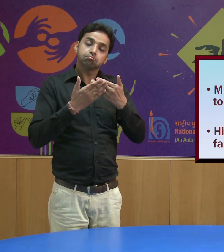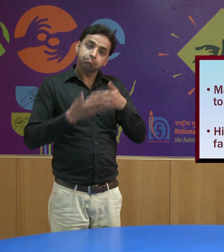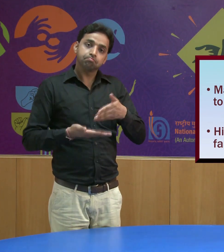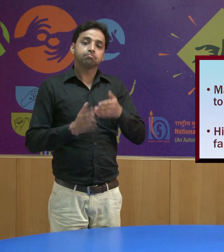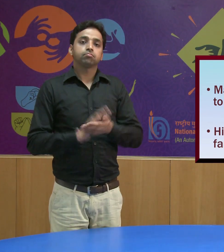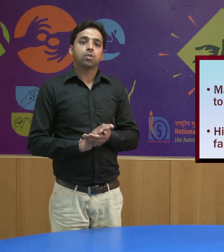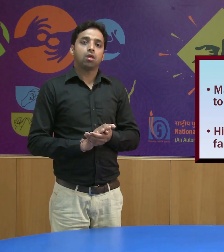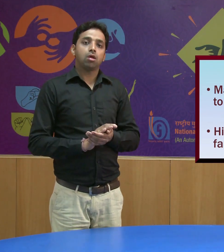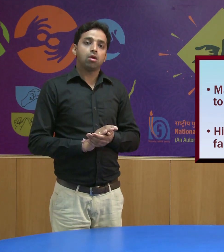Yuan Sang